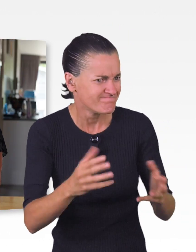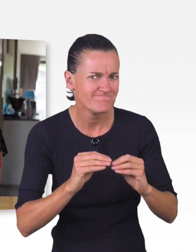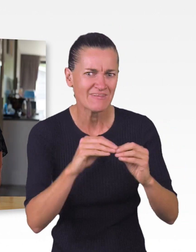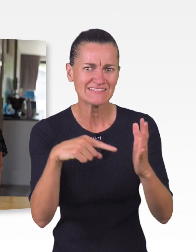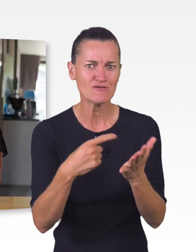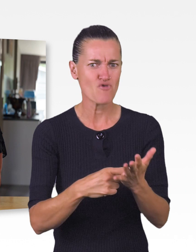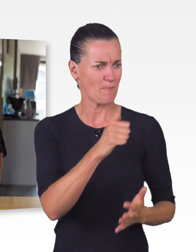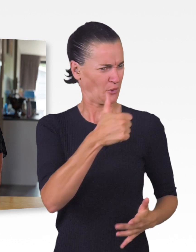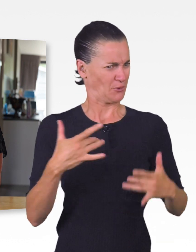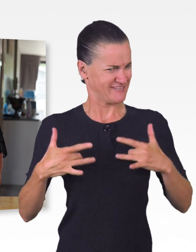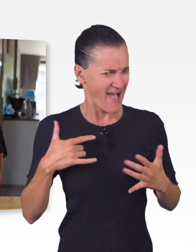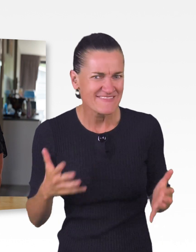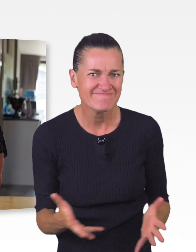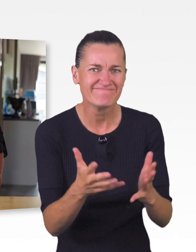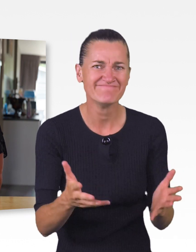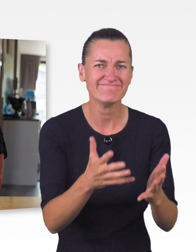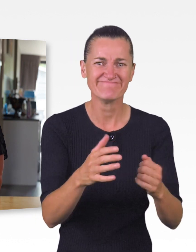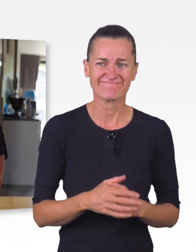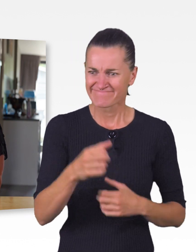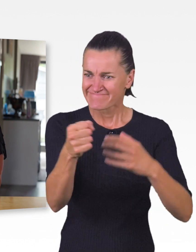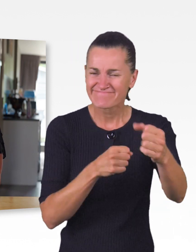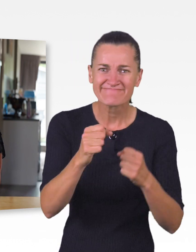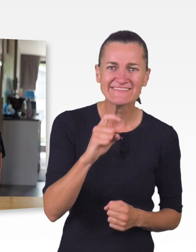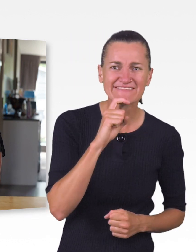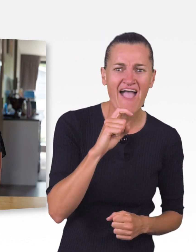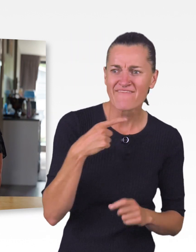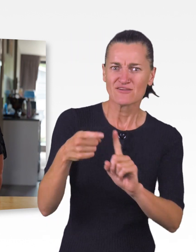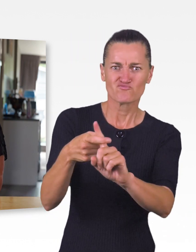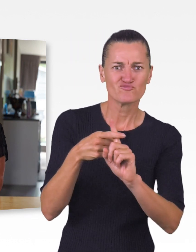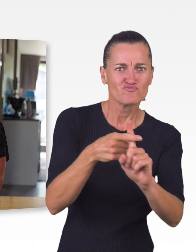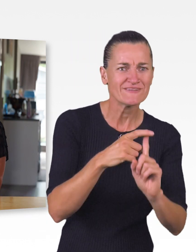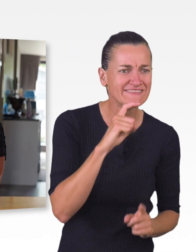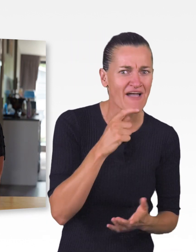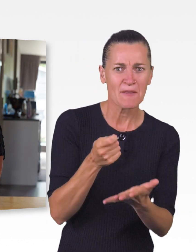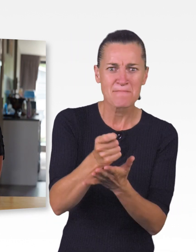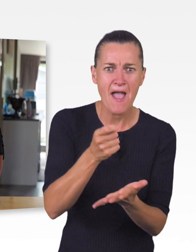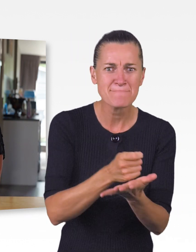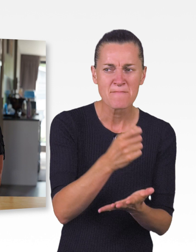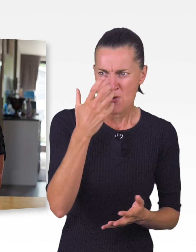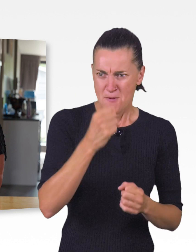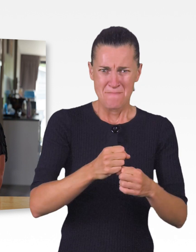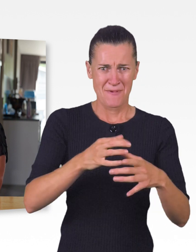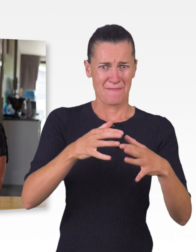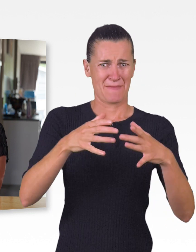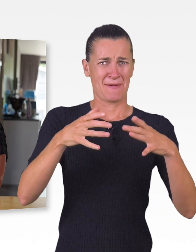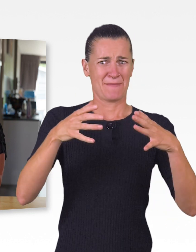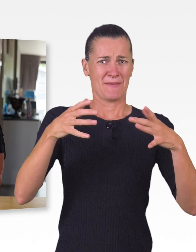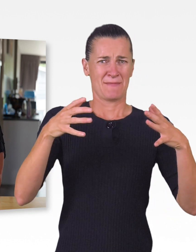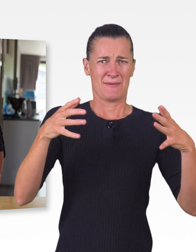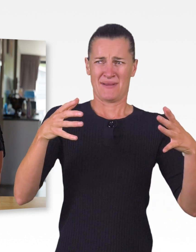and running a home, then also creating Te Ramanui's good life, employing staff, recruiting staff, paying